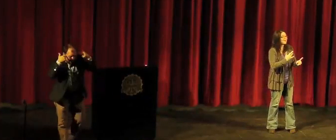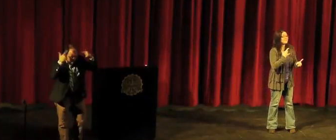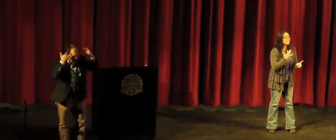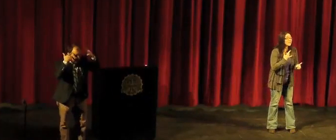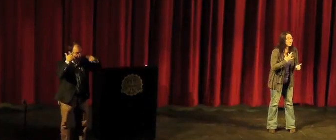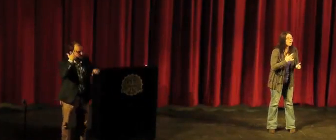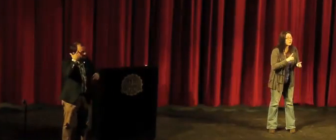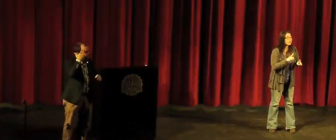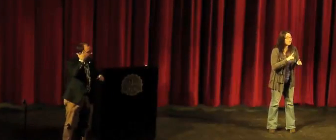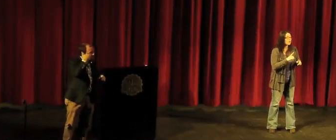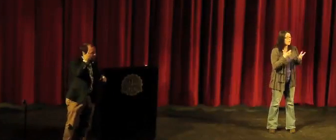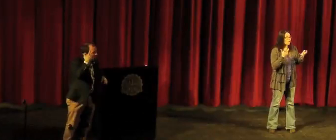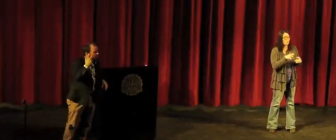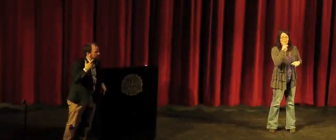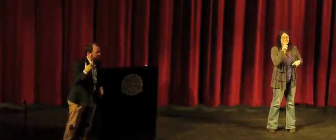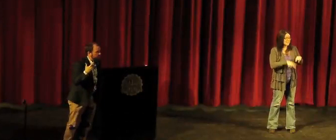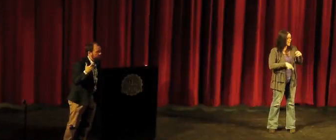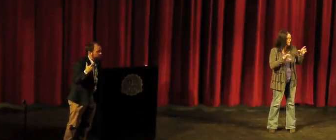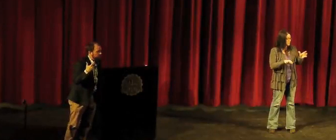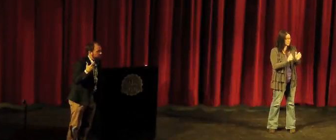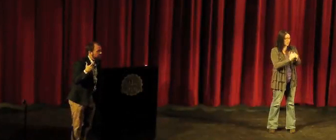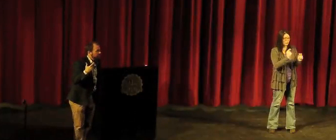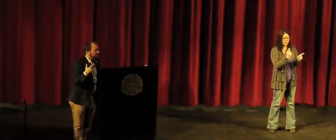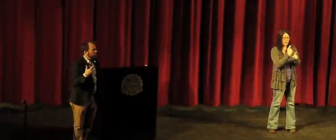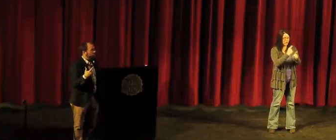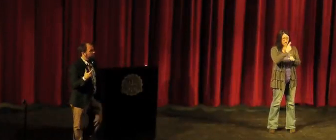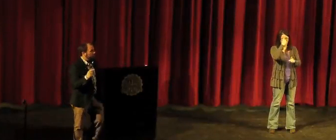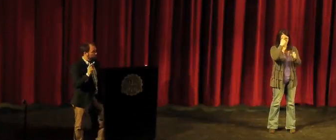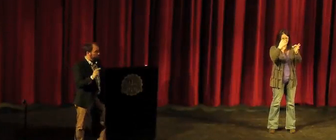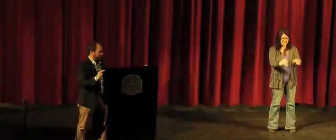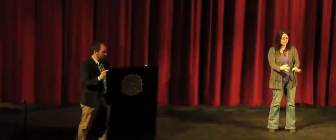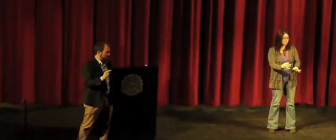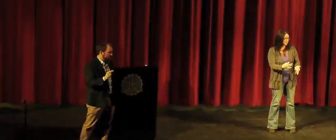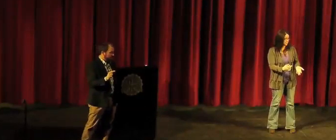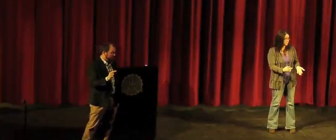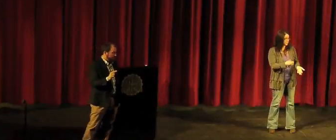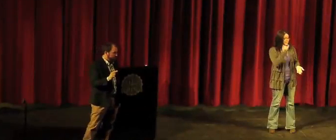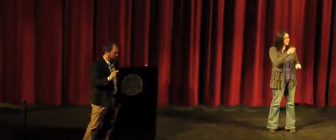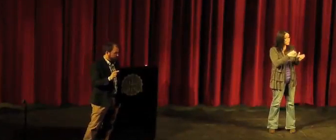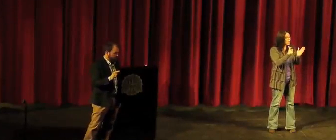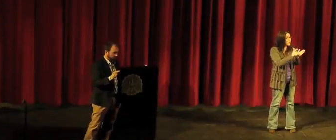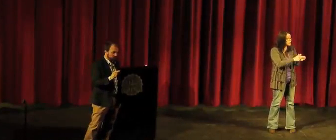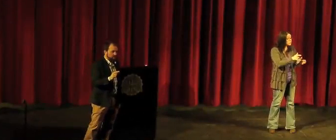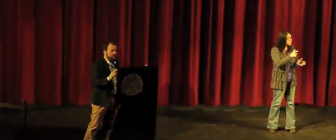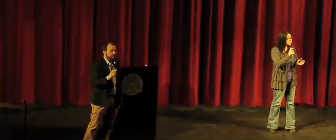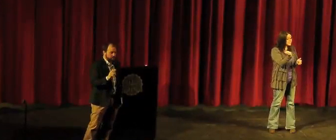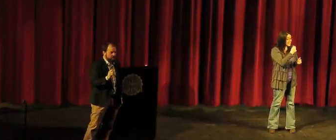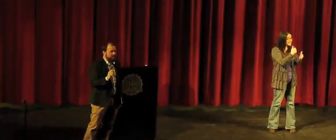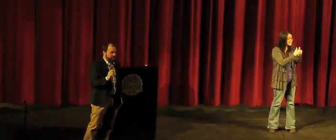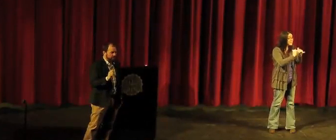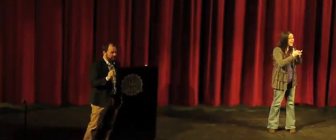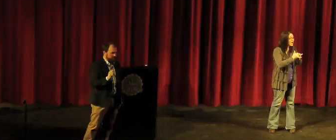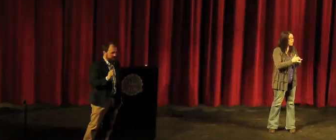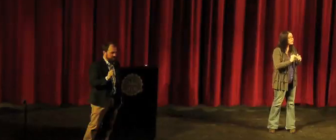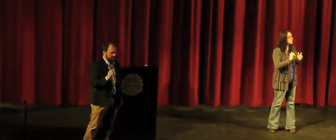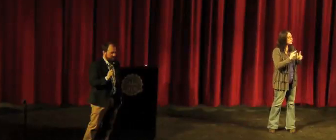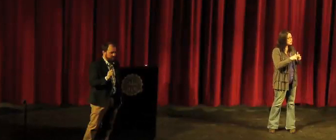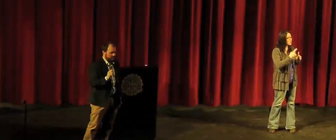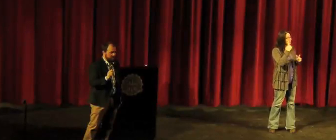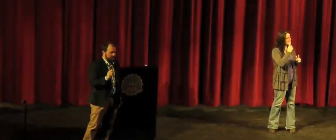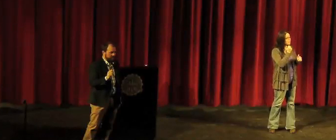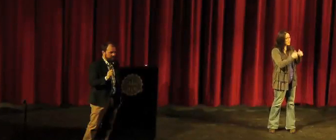what cannot be done by regular conscious thought. You want to lose a tennis game? Start thinking about every